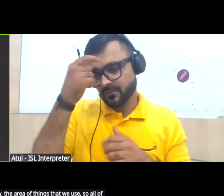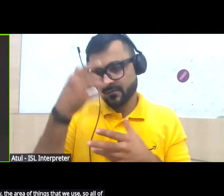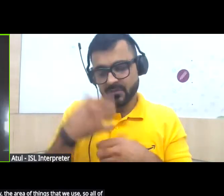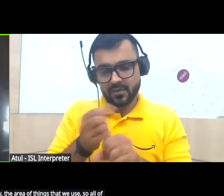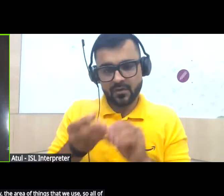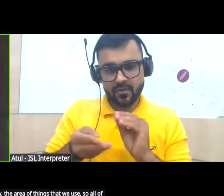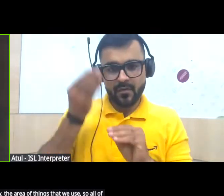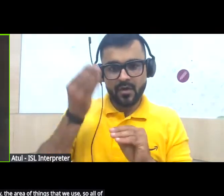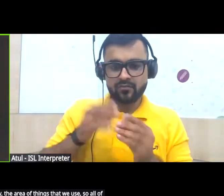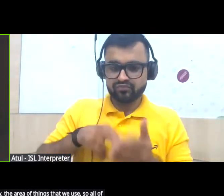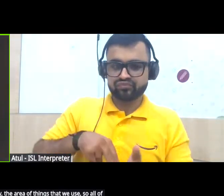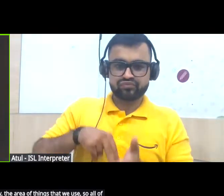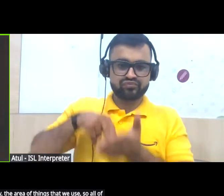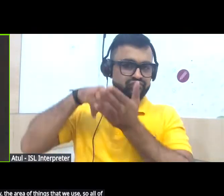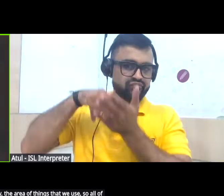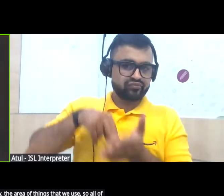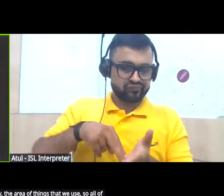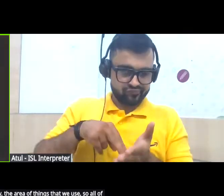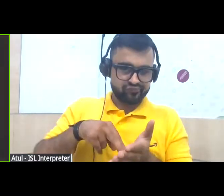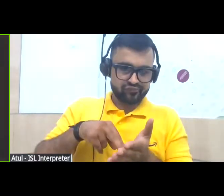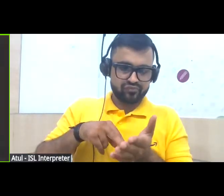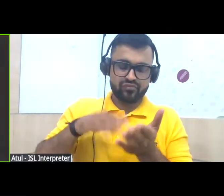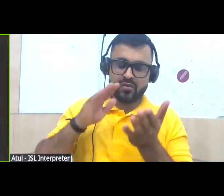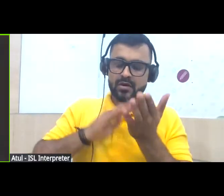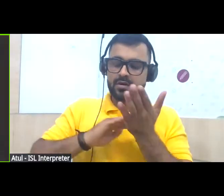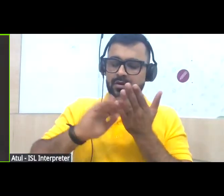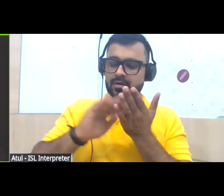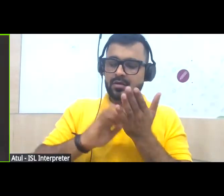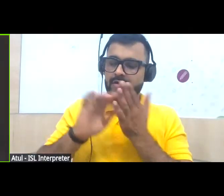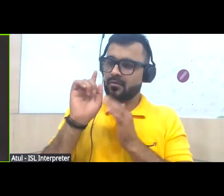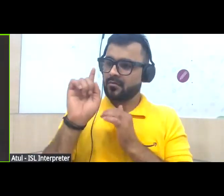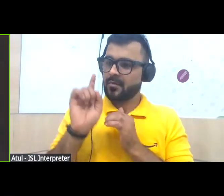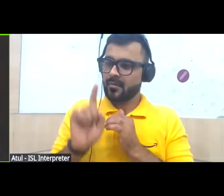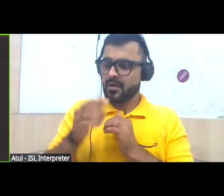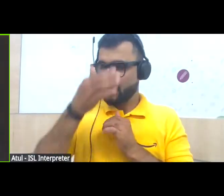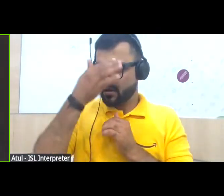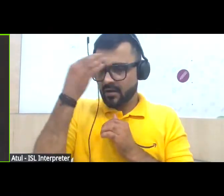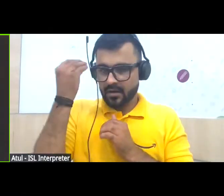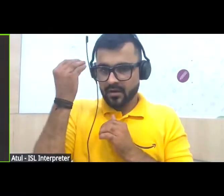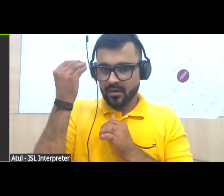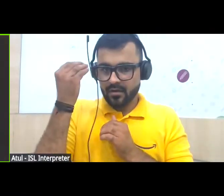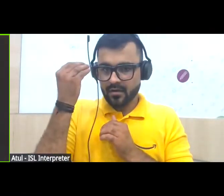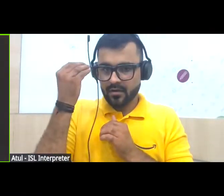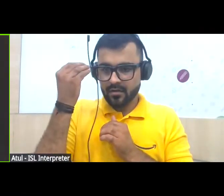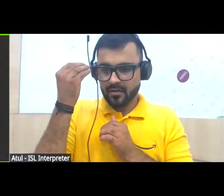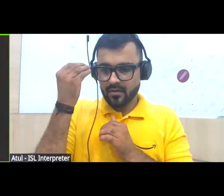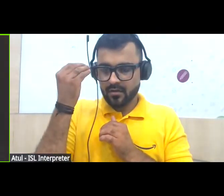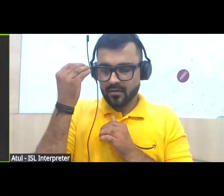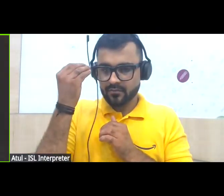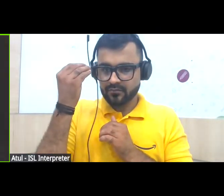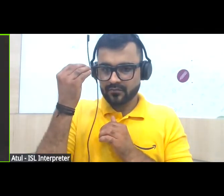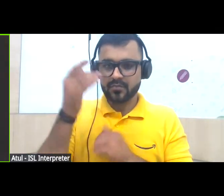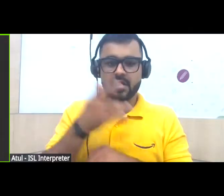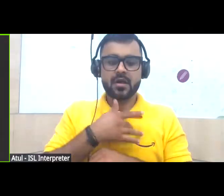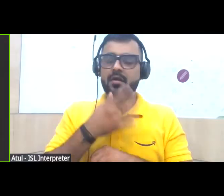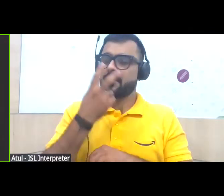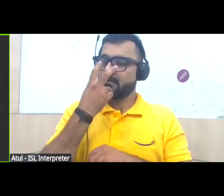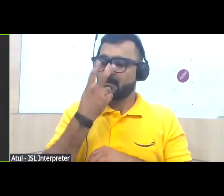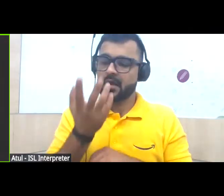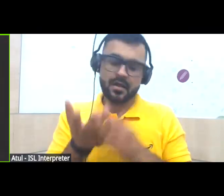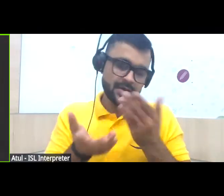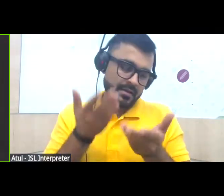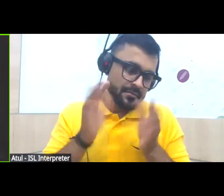even the elevators have come with the touch panels. Forget about people who are happen to have the blindness